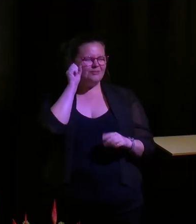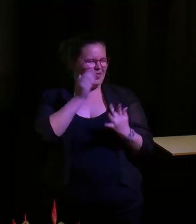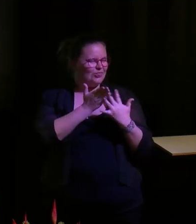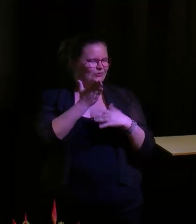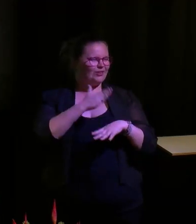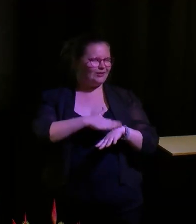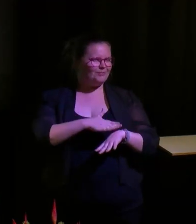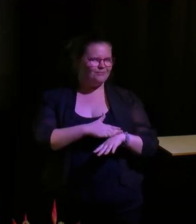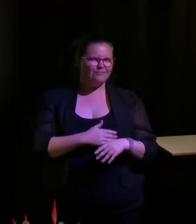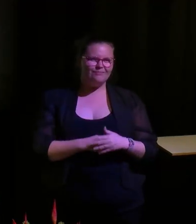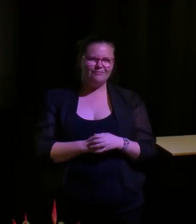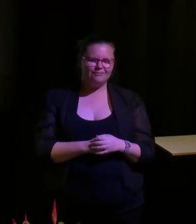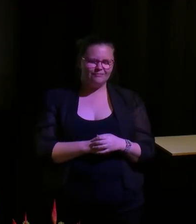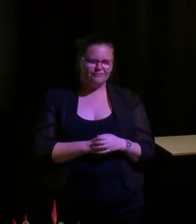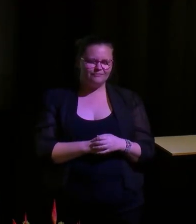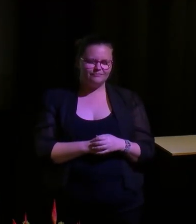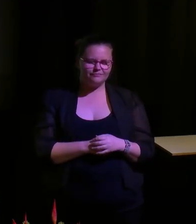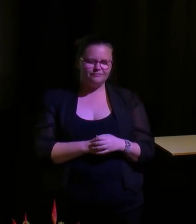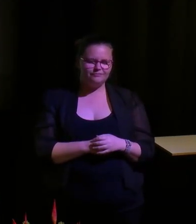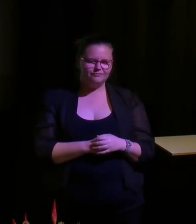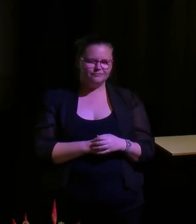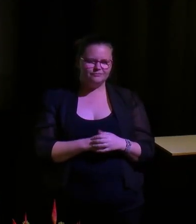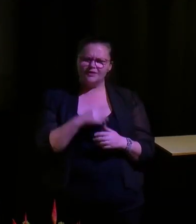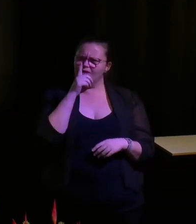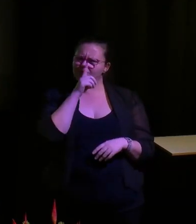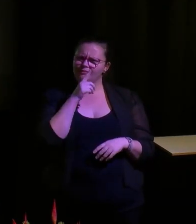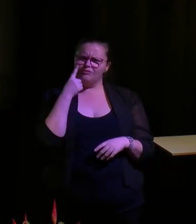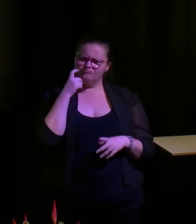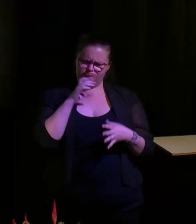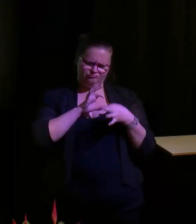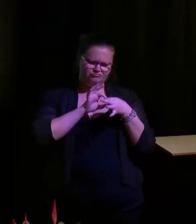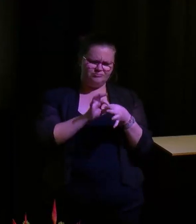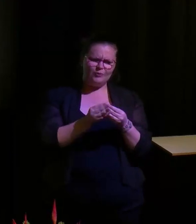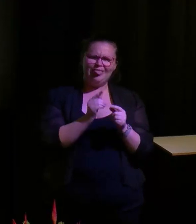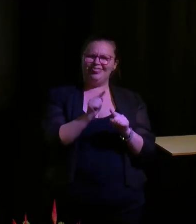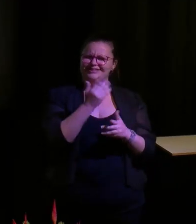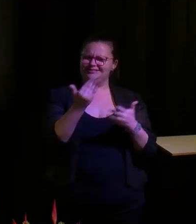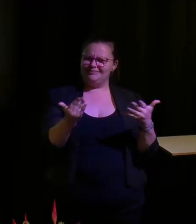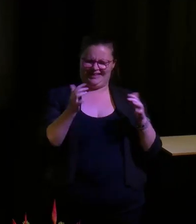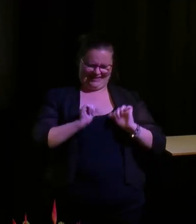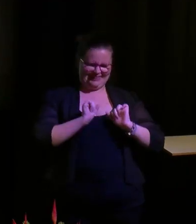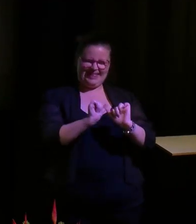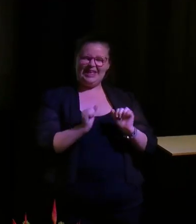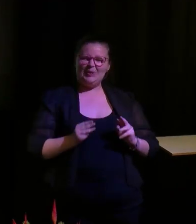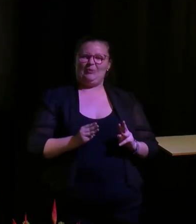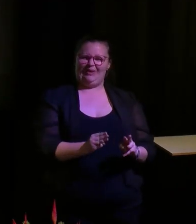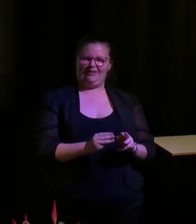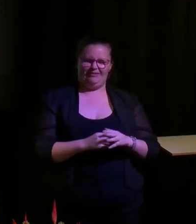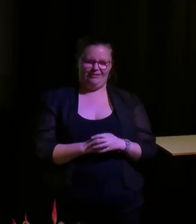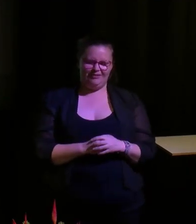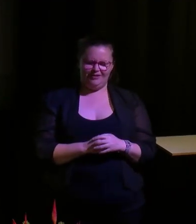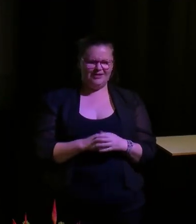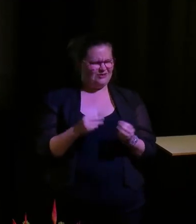that time. And so, yeah, people found connections with this exhibition in their own way. Mm. And